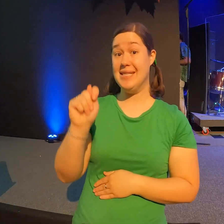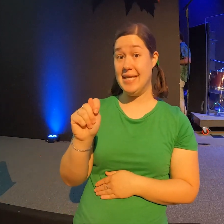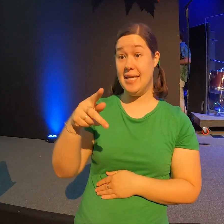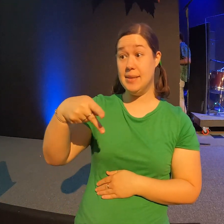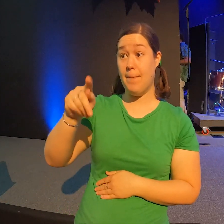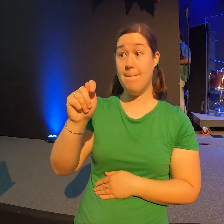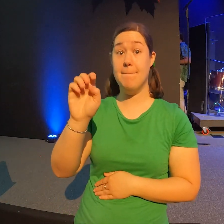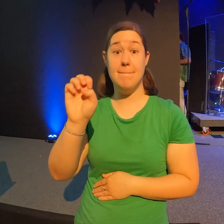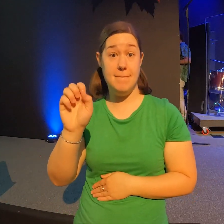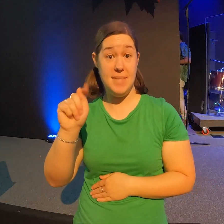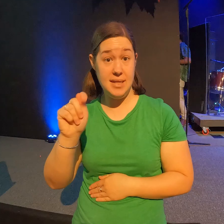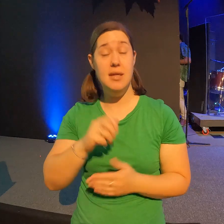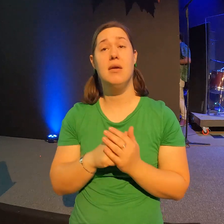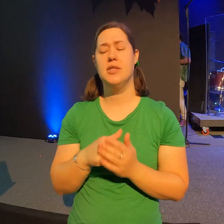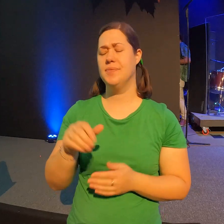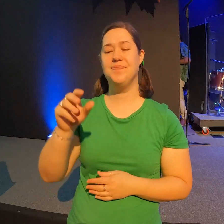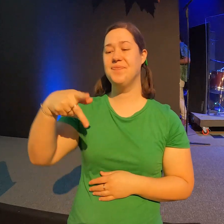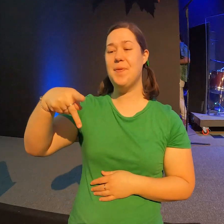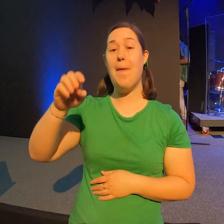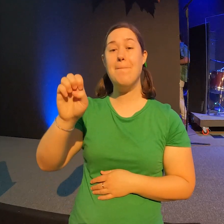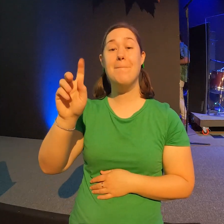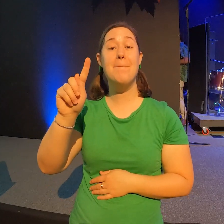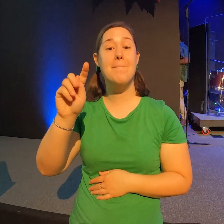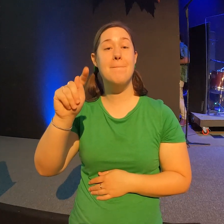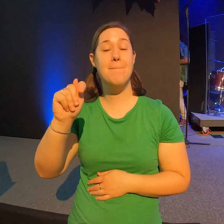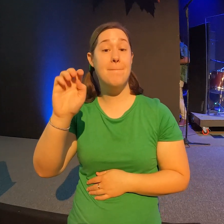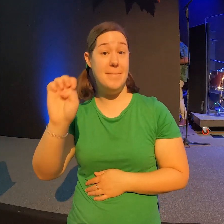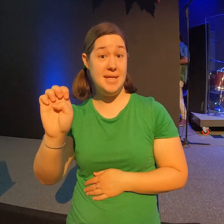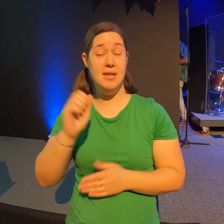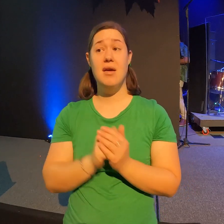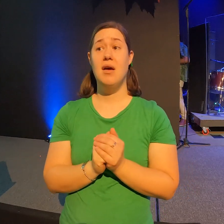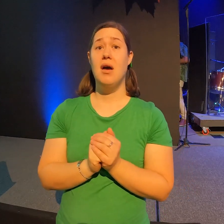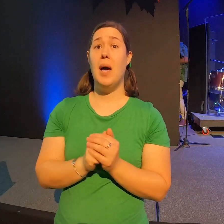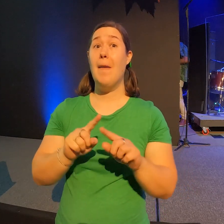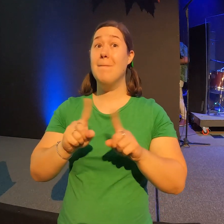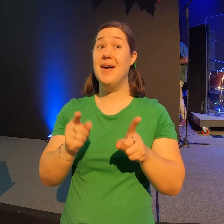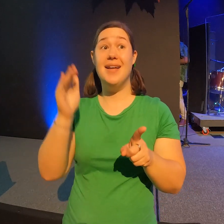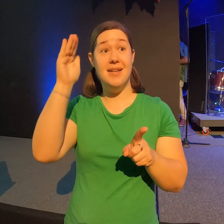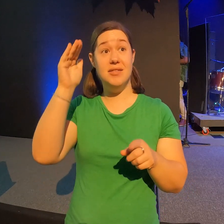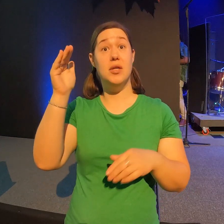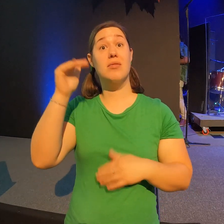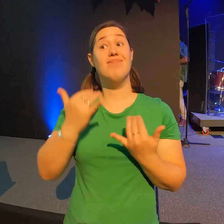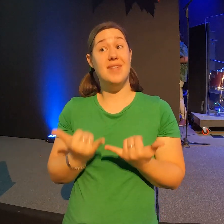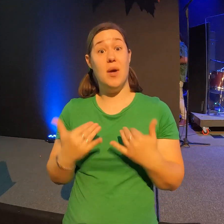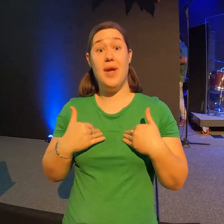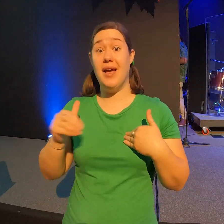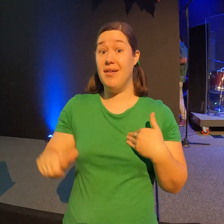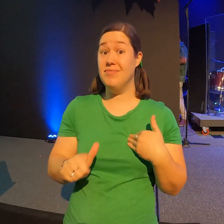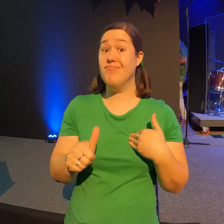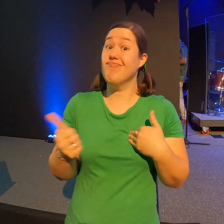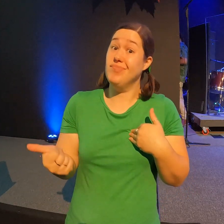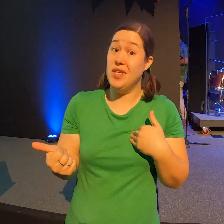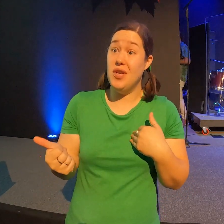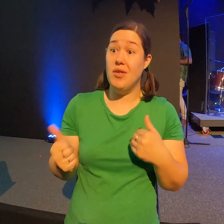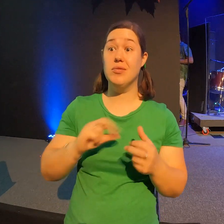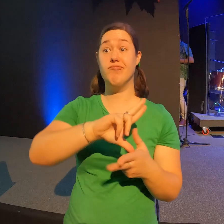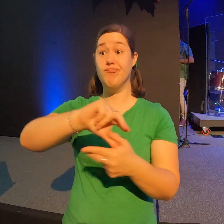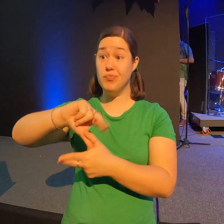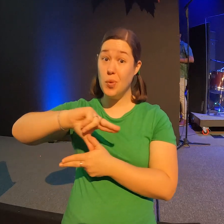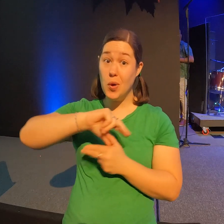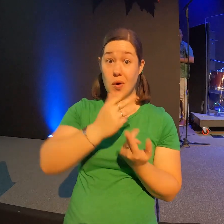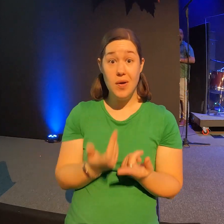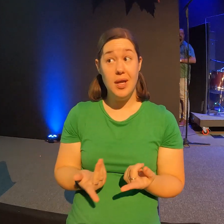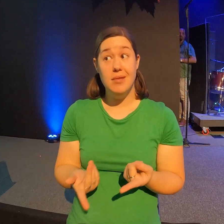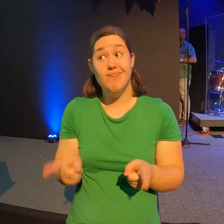to be happening. So depending on what happens, those flood buckets may actually stay here, or at least some of them, so that we can respond to those who are in need here in our